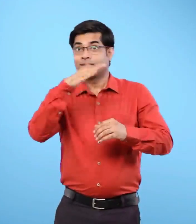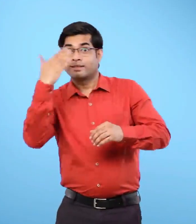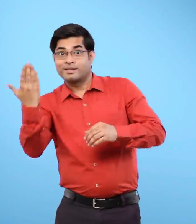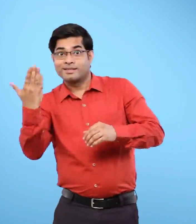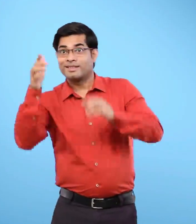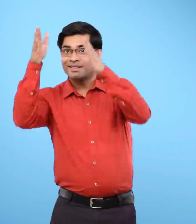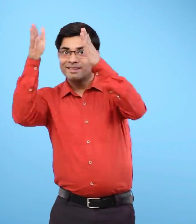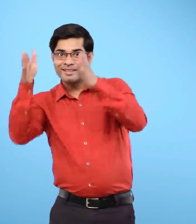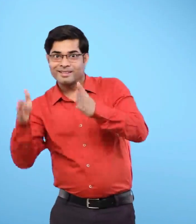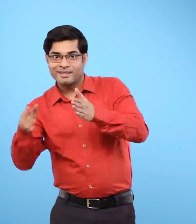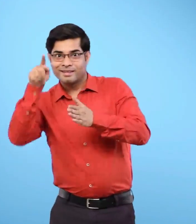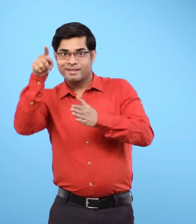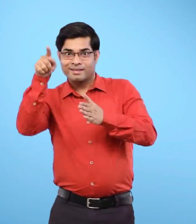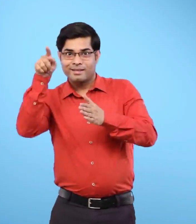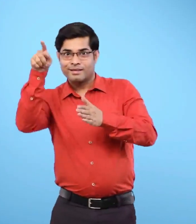Column 2 heading is